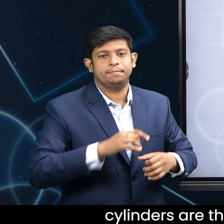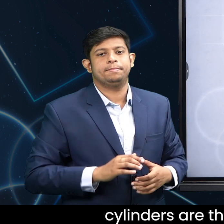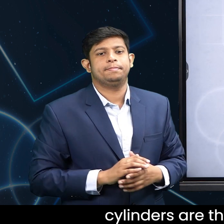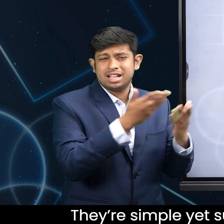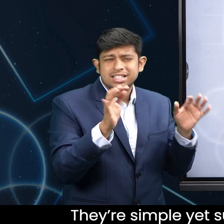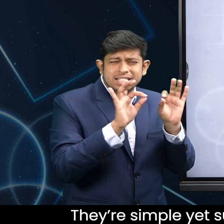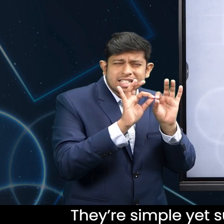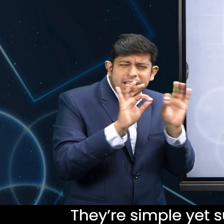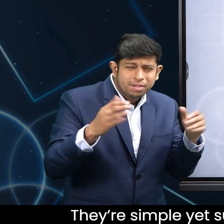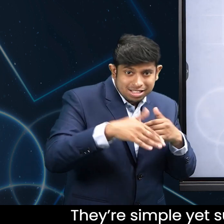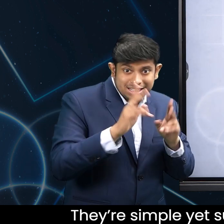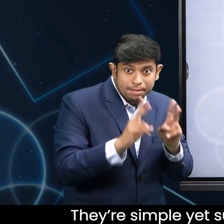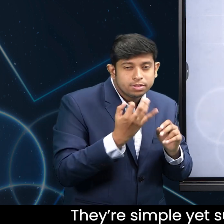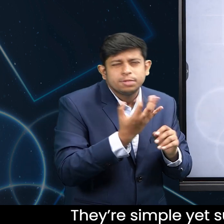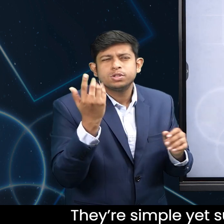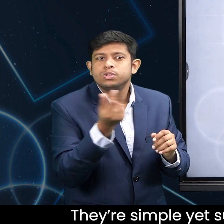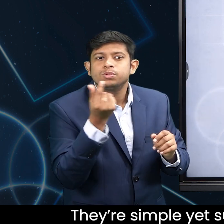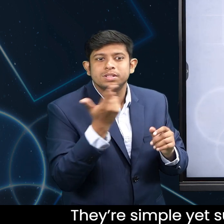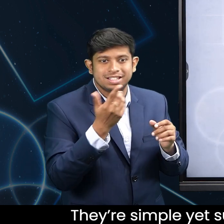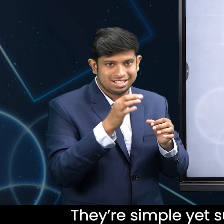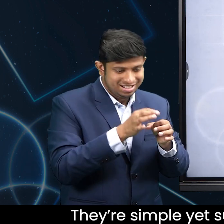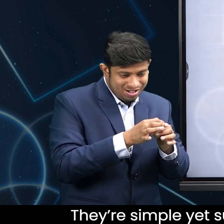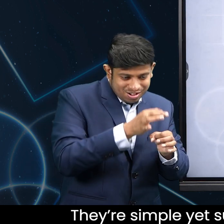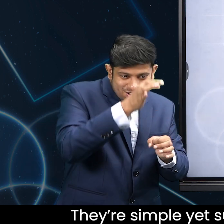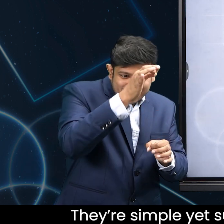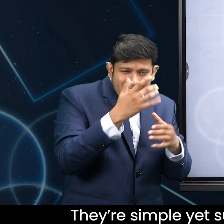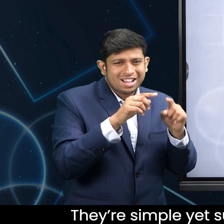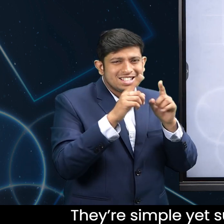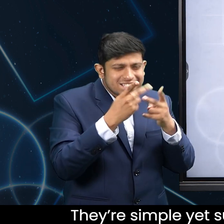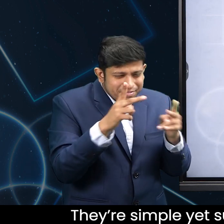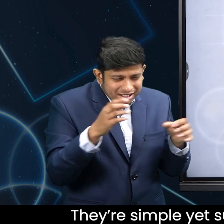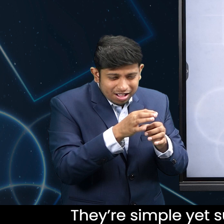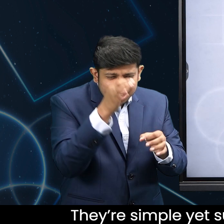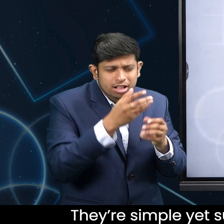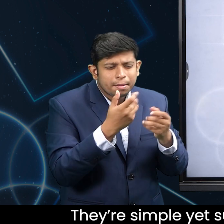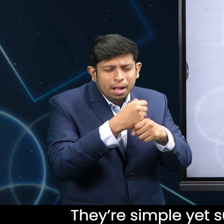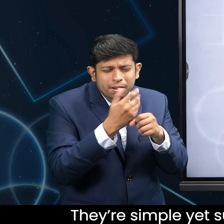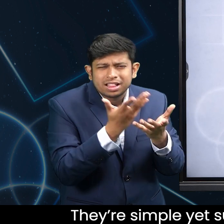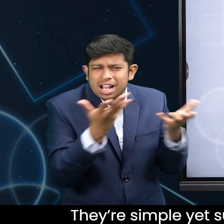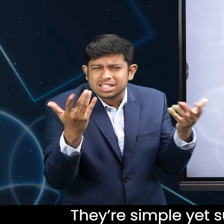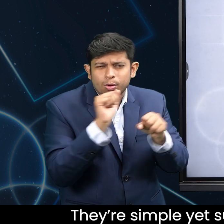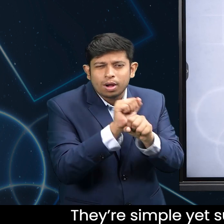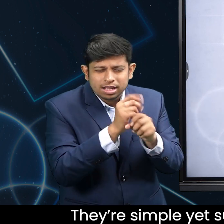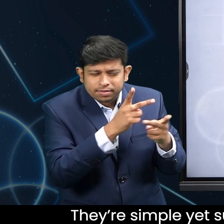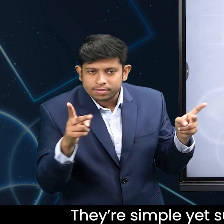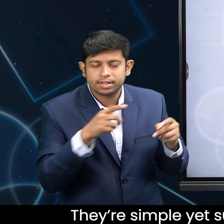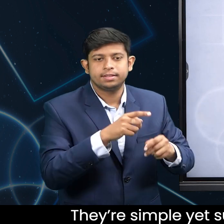world. They are simple yet super useful shapes that makes things work.